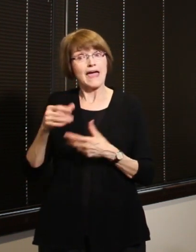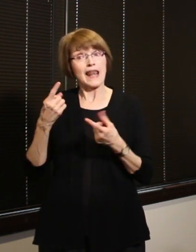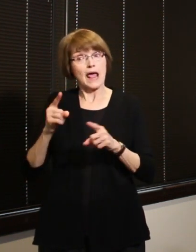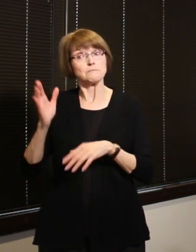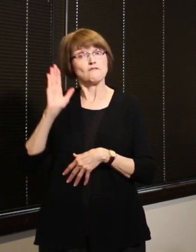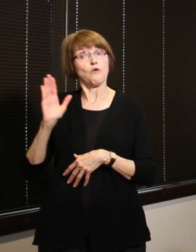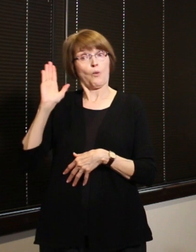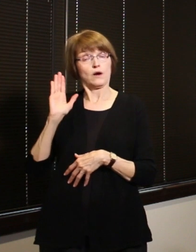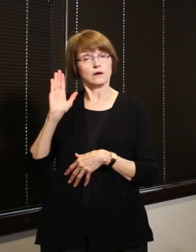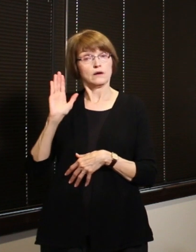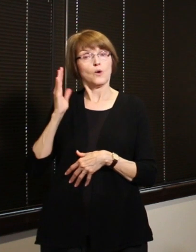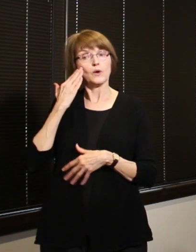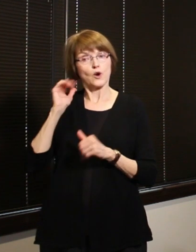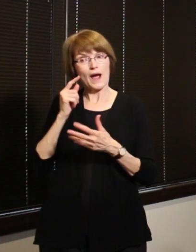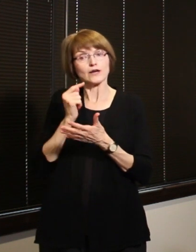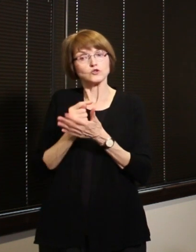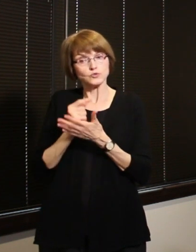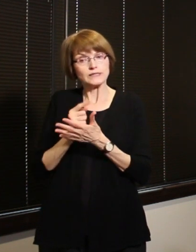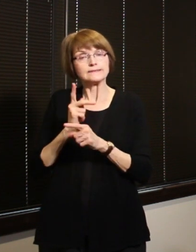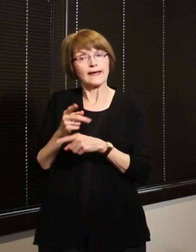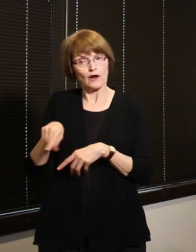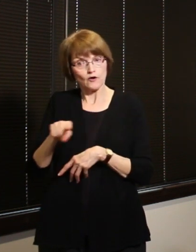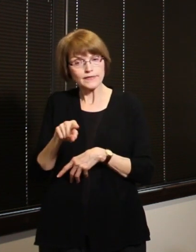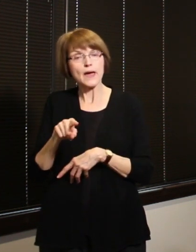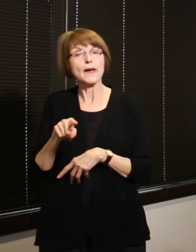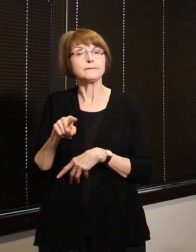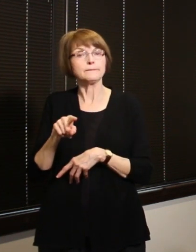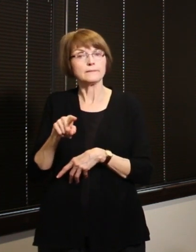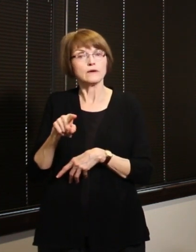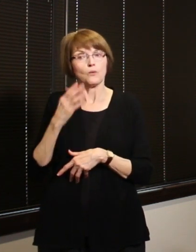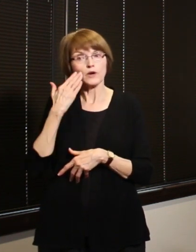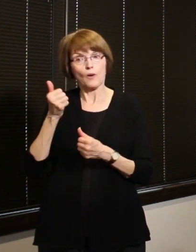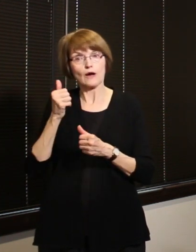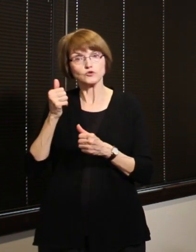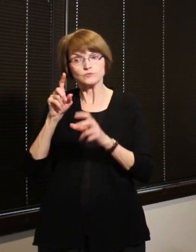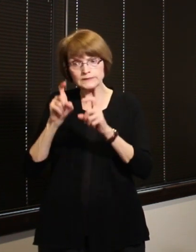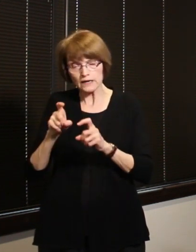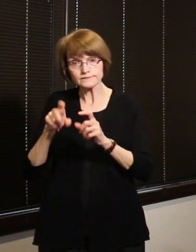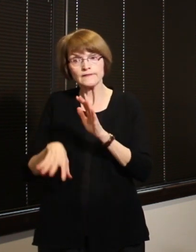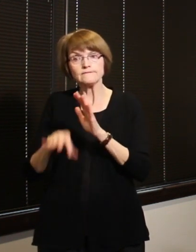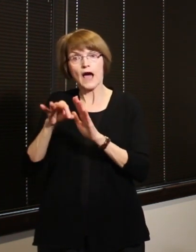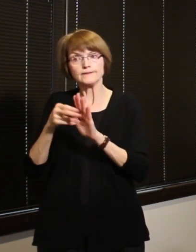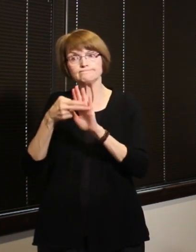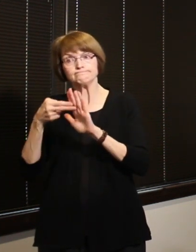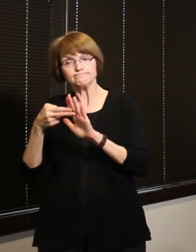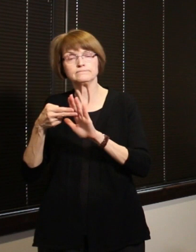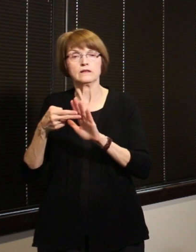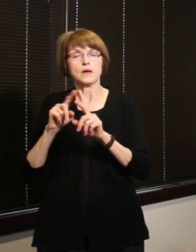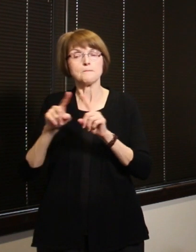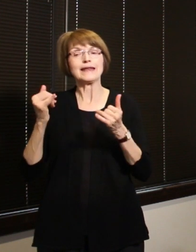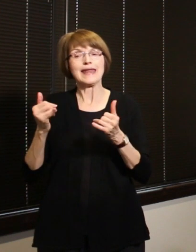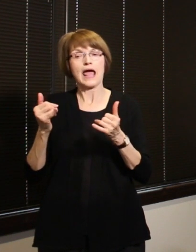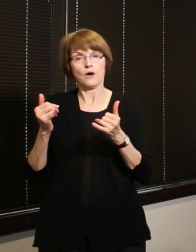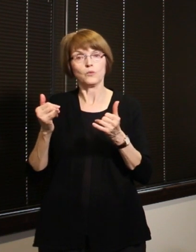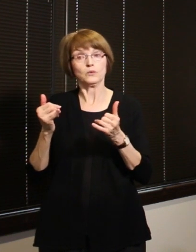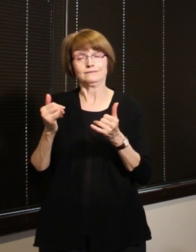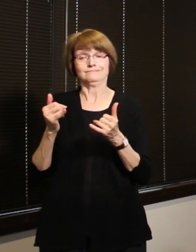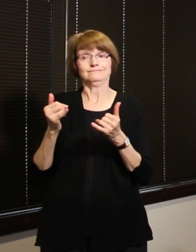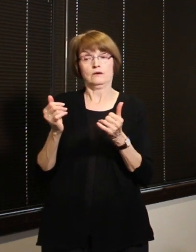and so we know how to treat them and how to take care of them and how to diagnose them. It's just now a heightened sense of awareness in the age of